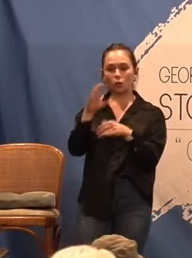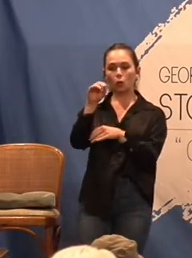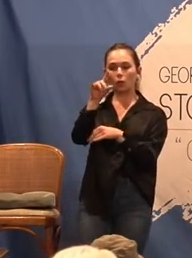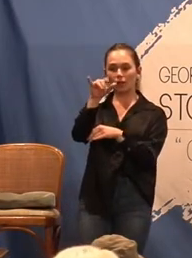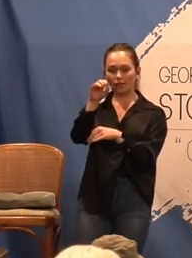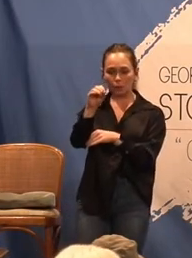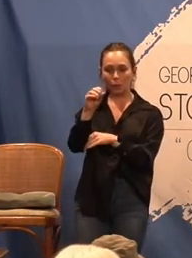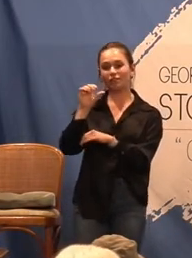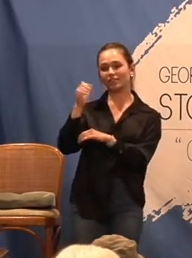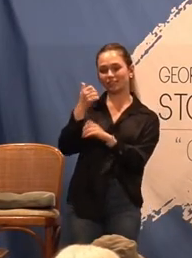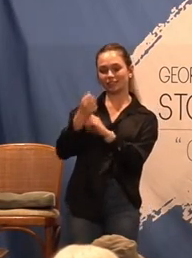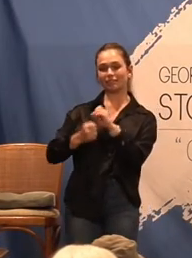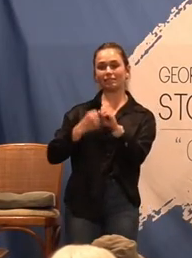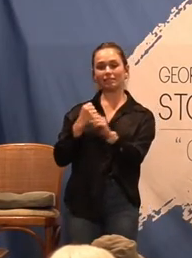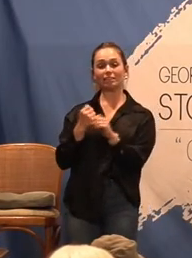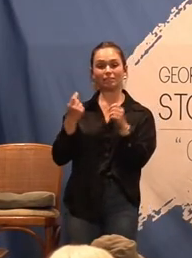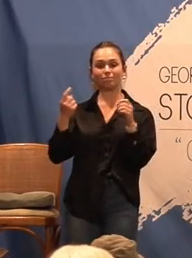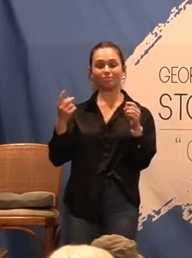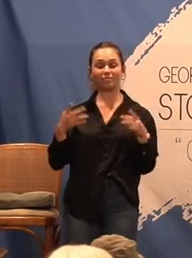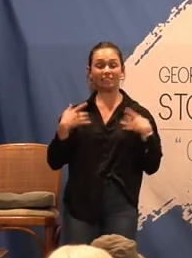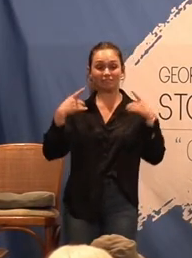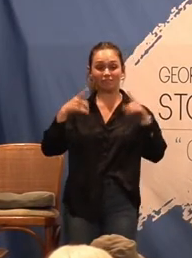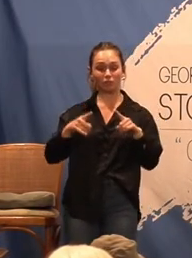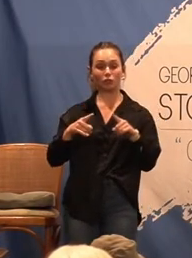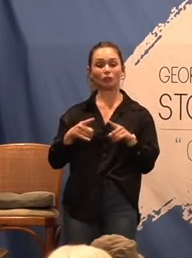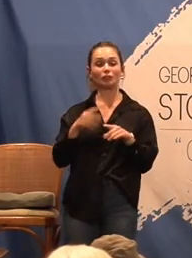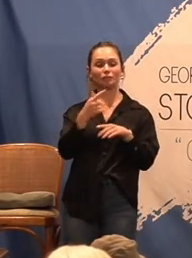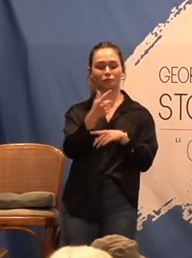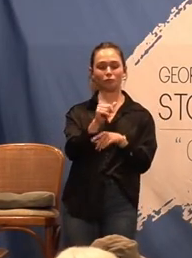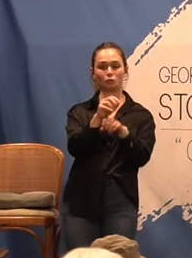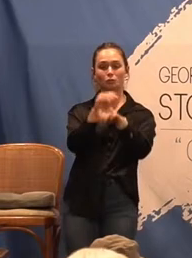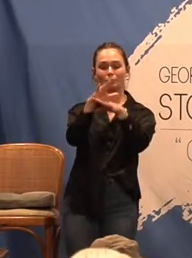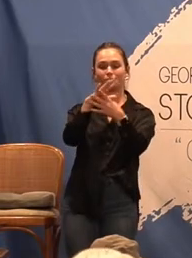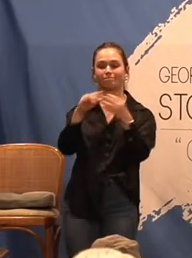the 10-year anniversary of the Georgia Mountain Storytelling Festival.